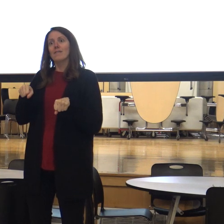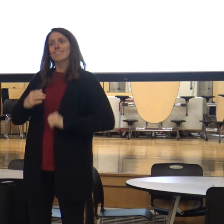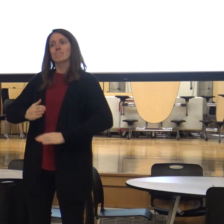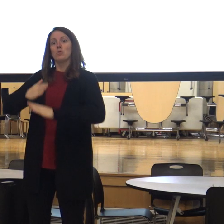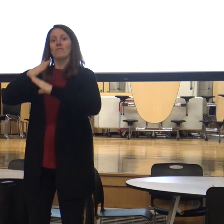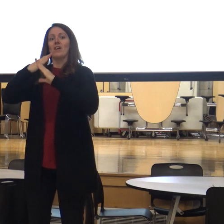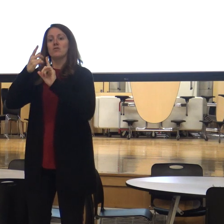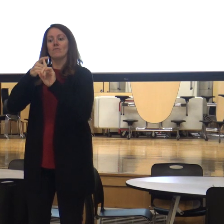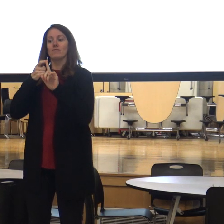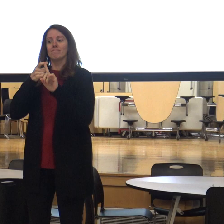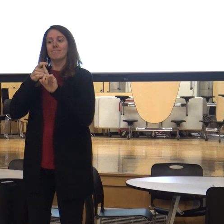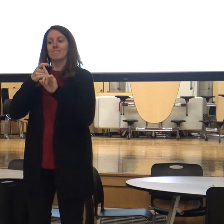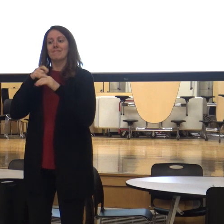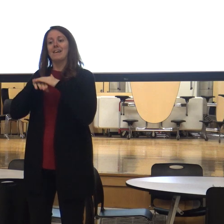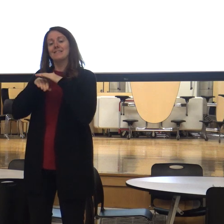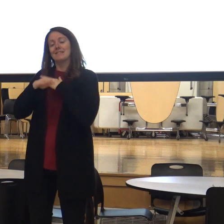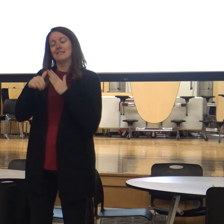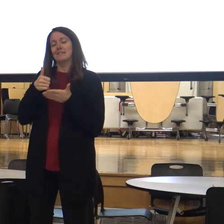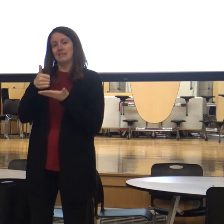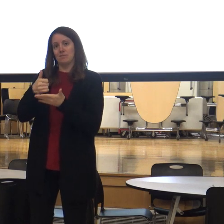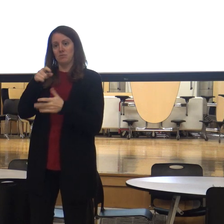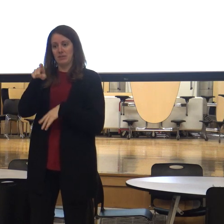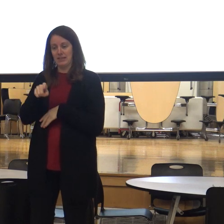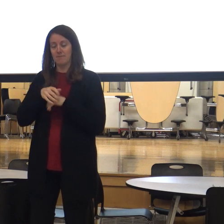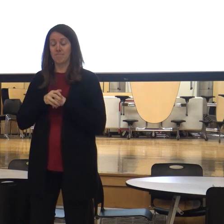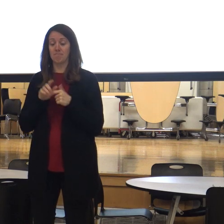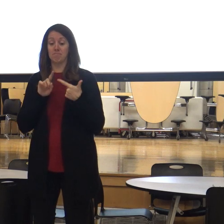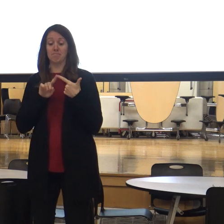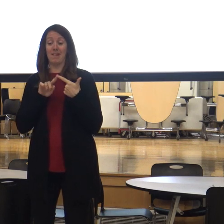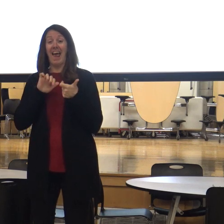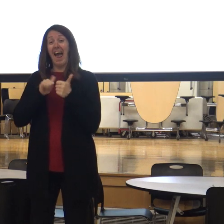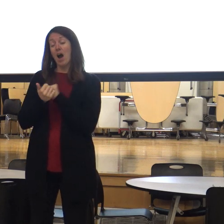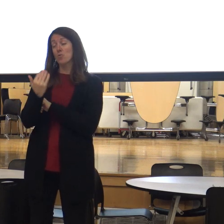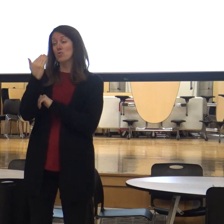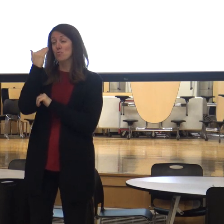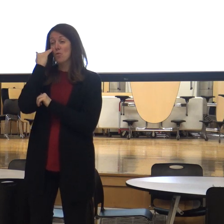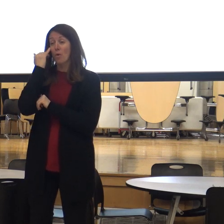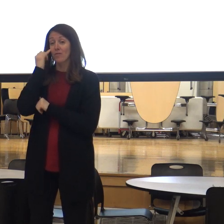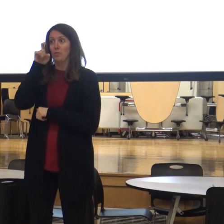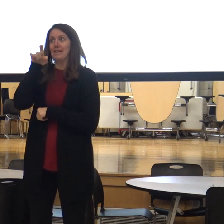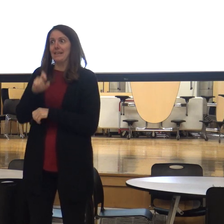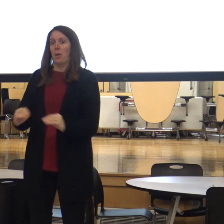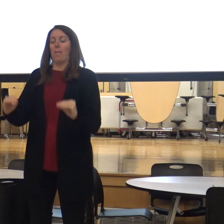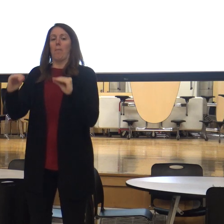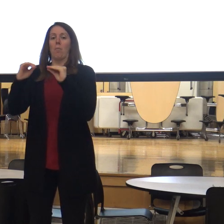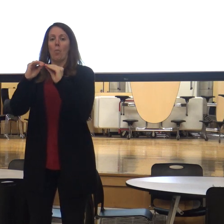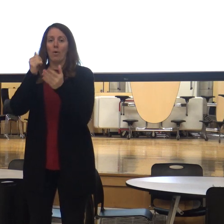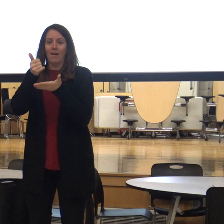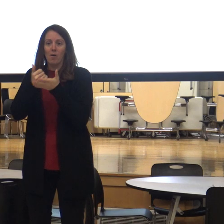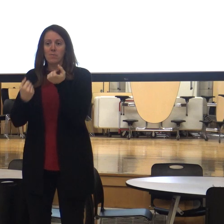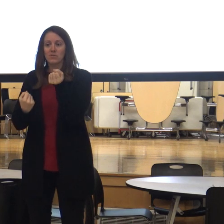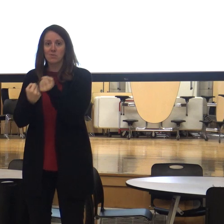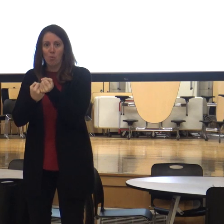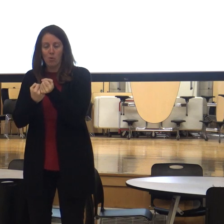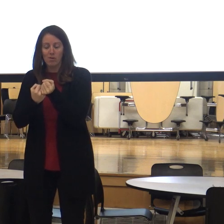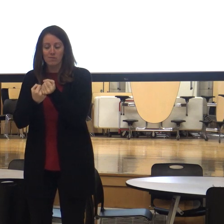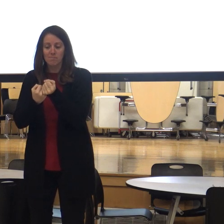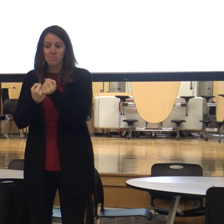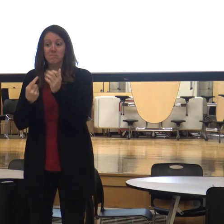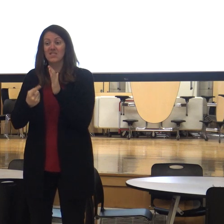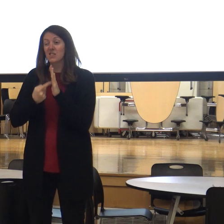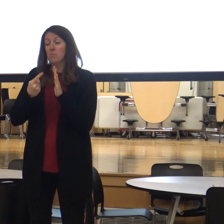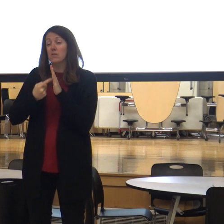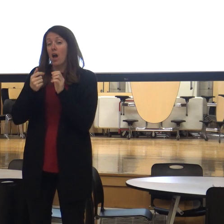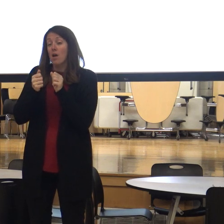getting the help that we need. How to know when more help is needed when we have children. Sometimes the